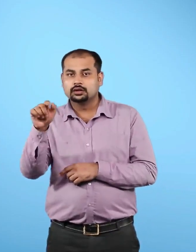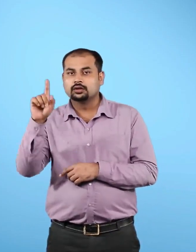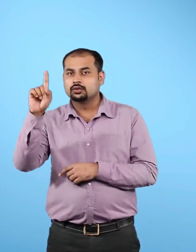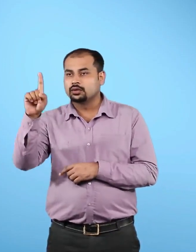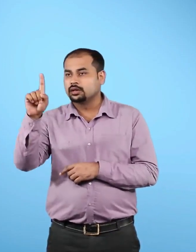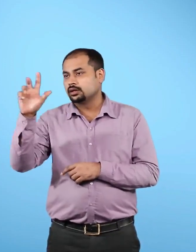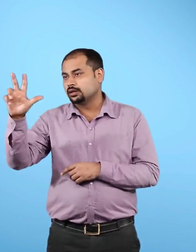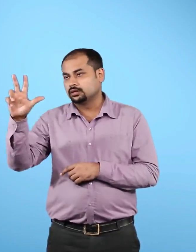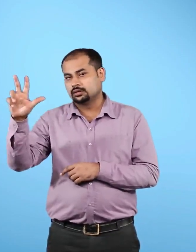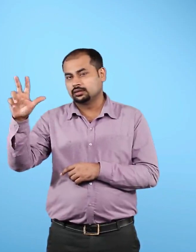$5.18.